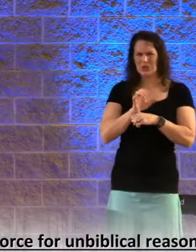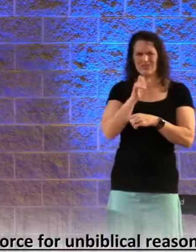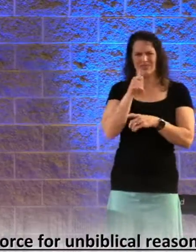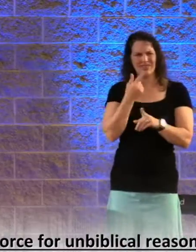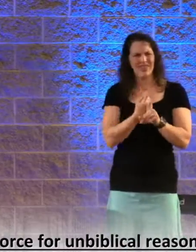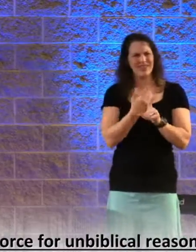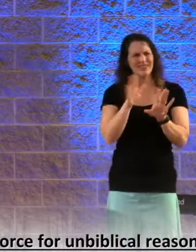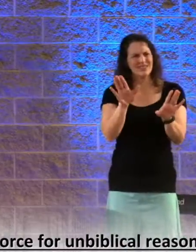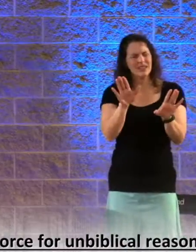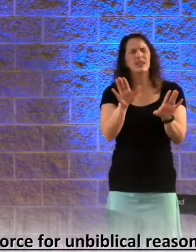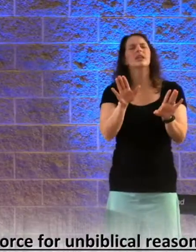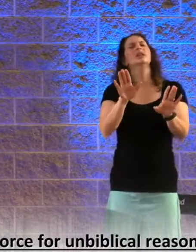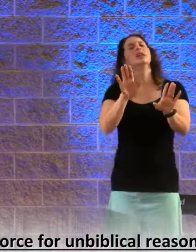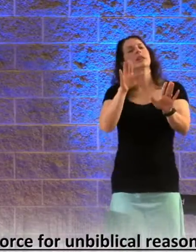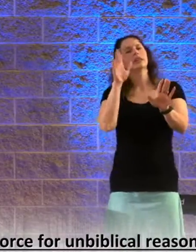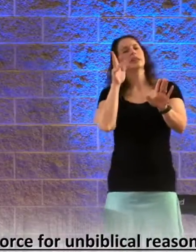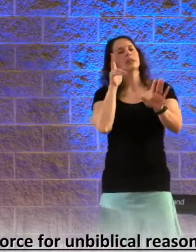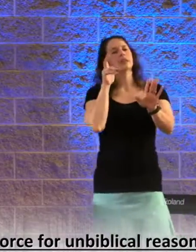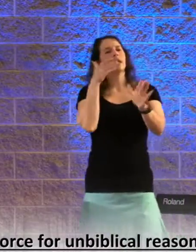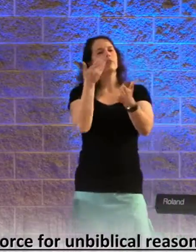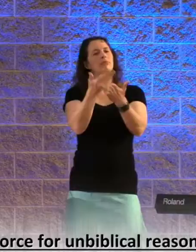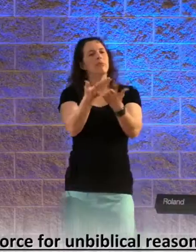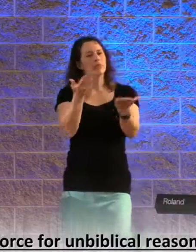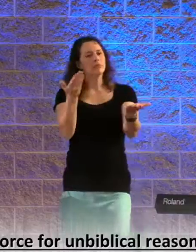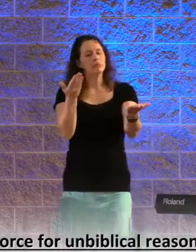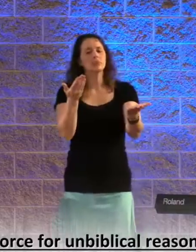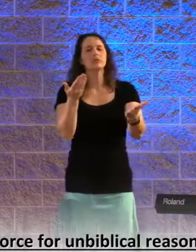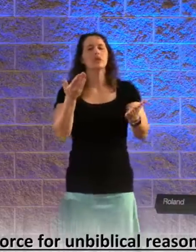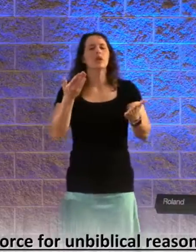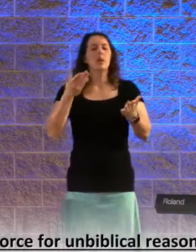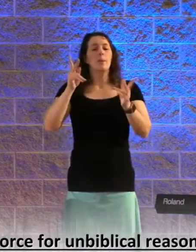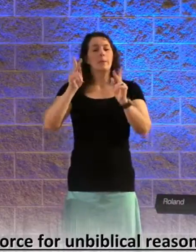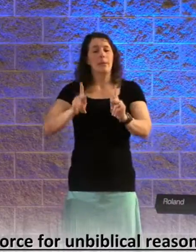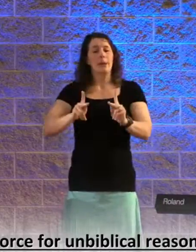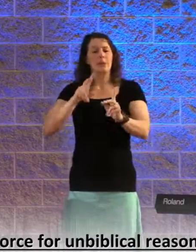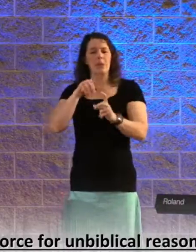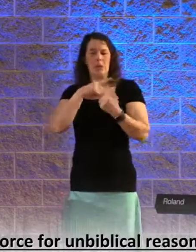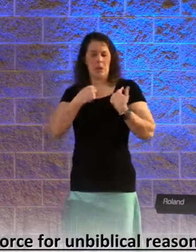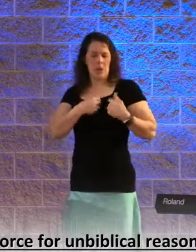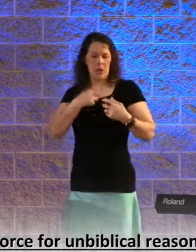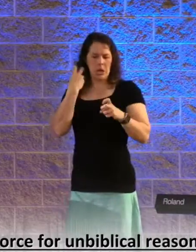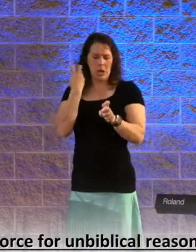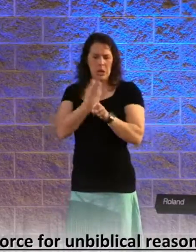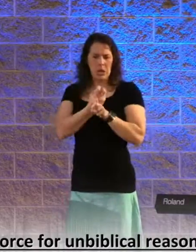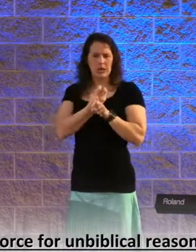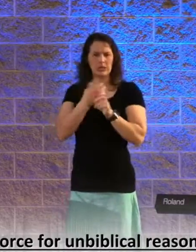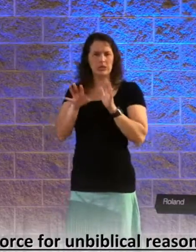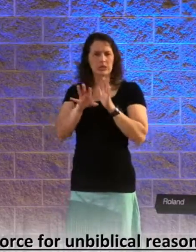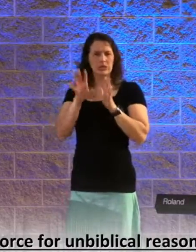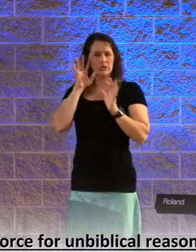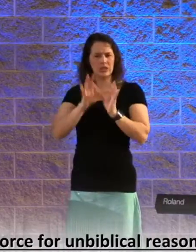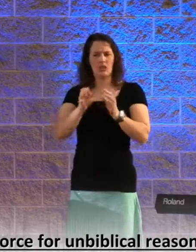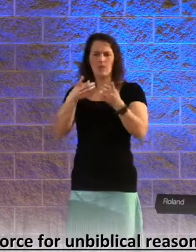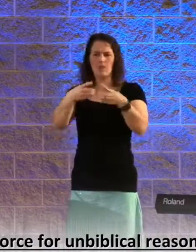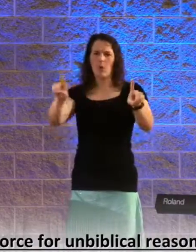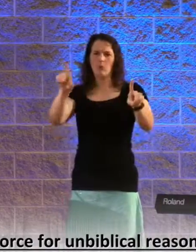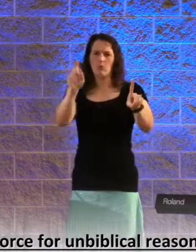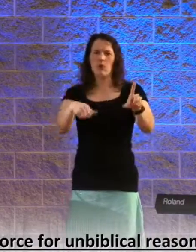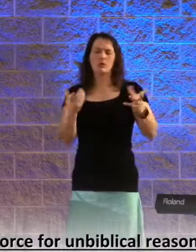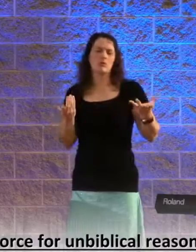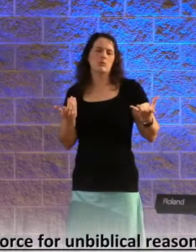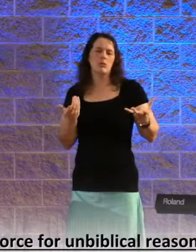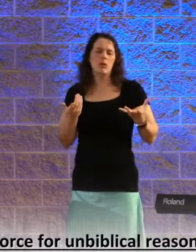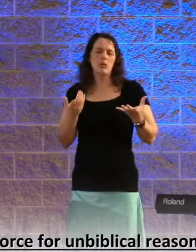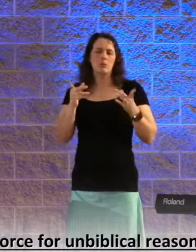right. But listen, the fact of the matter is this. When people have had a hardened heart, have chosen divorce,